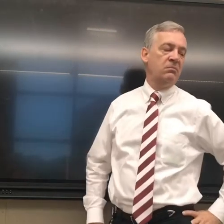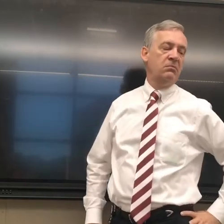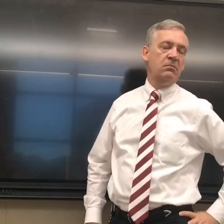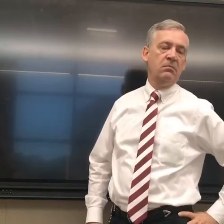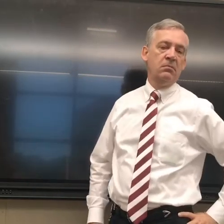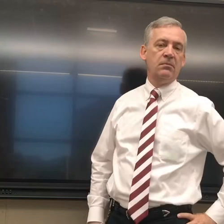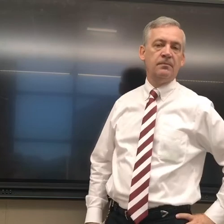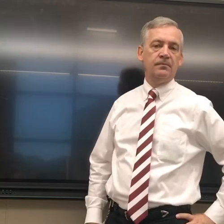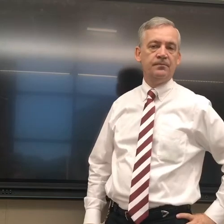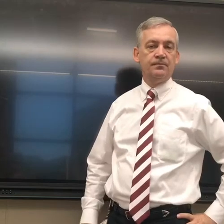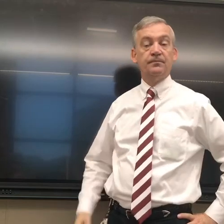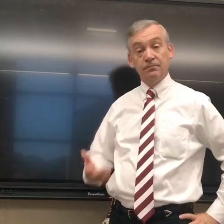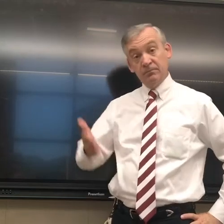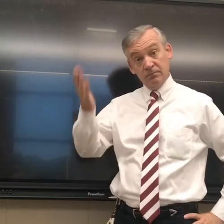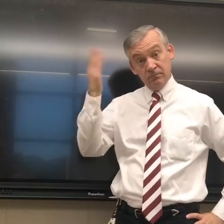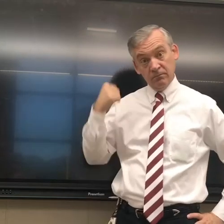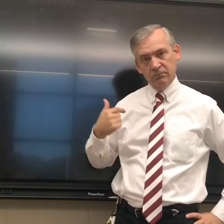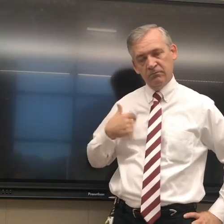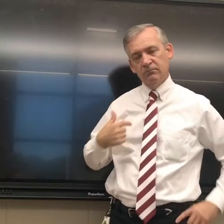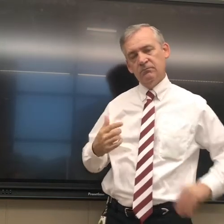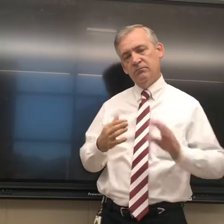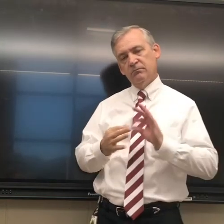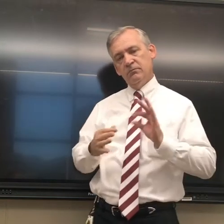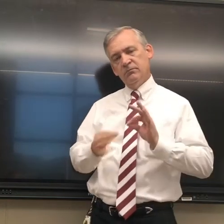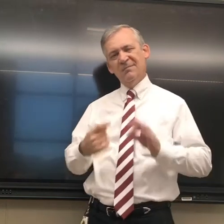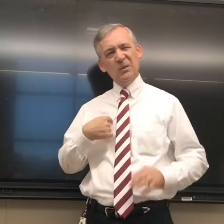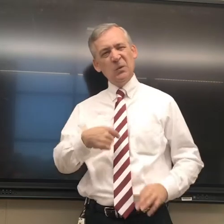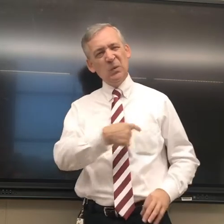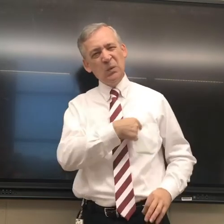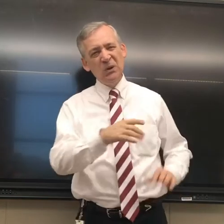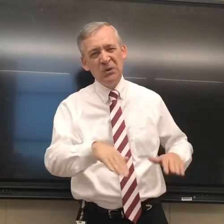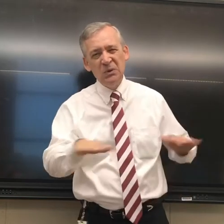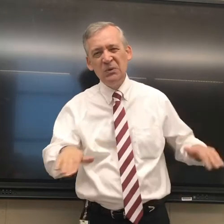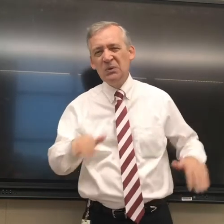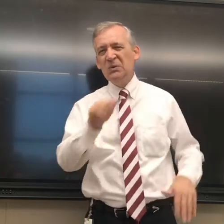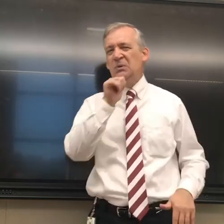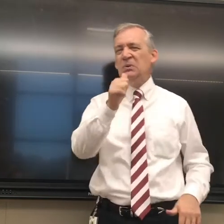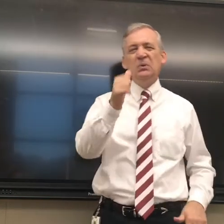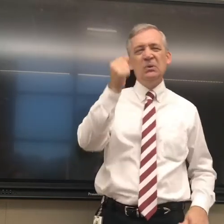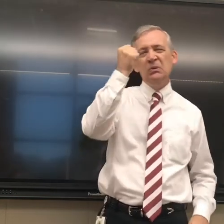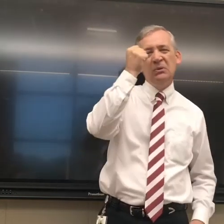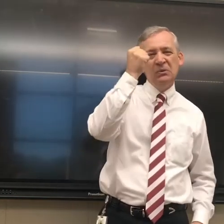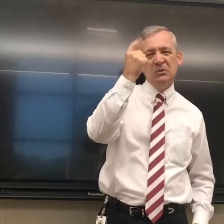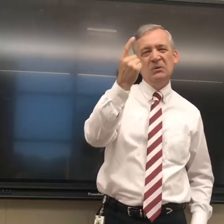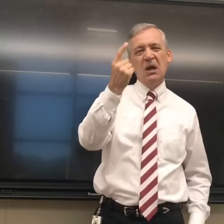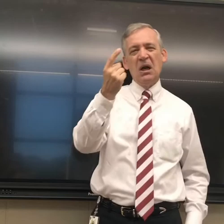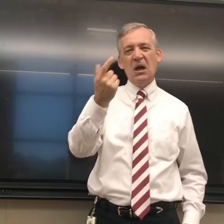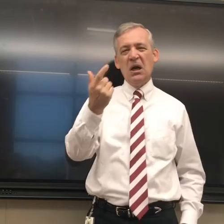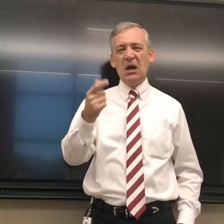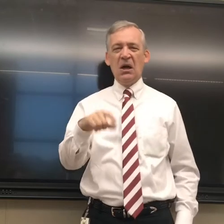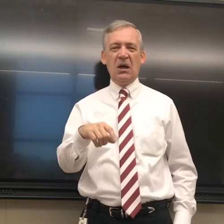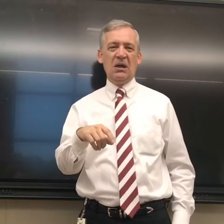I said before that we children were not consciously aware of how thick were the bars of our